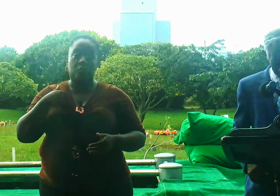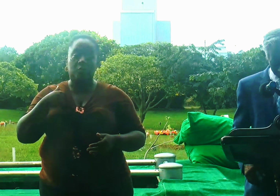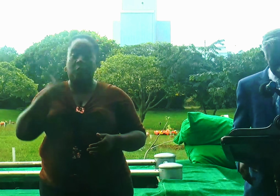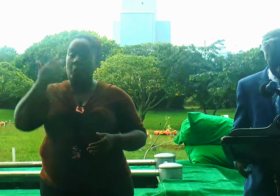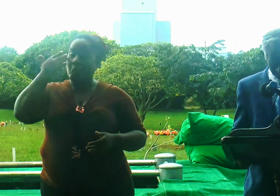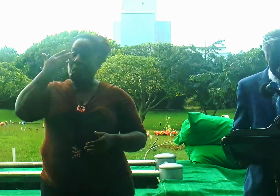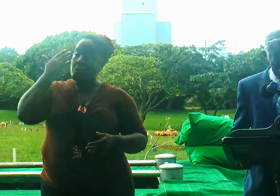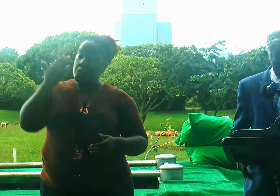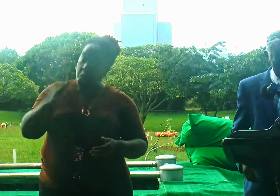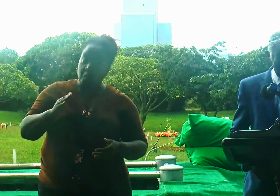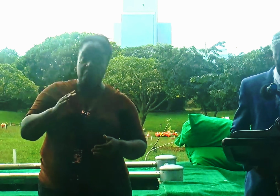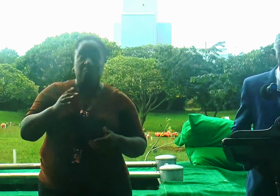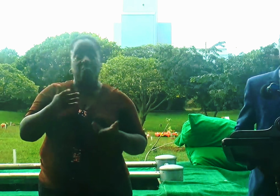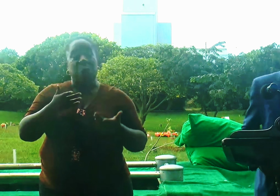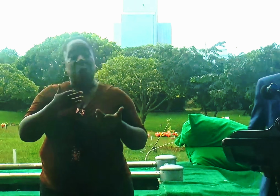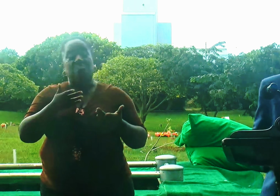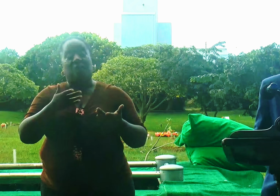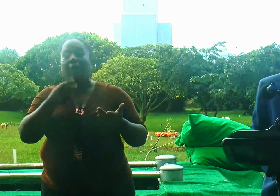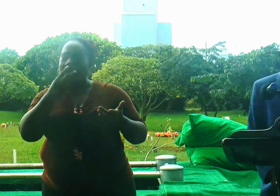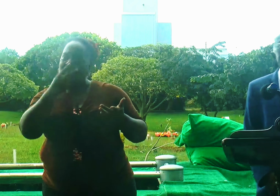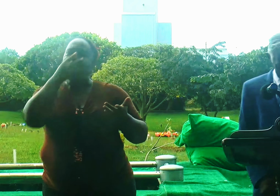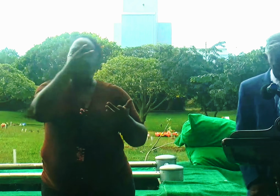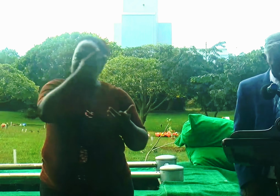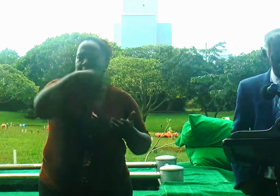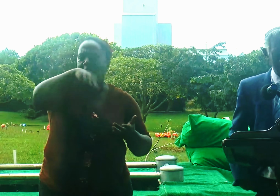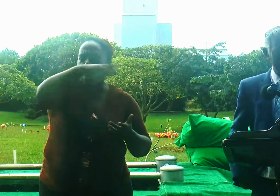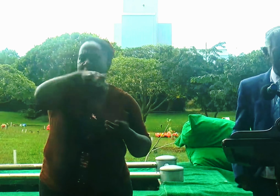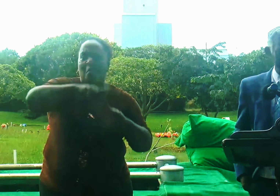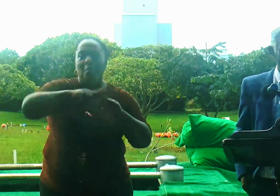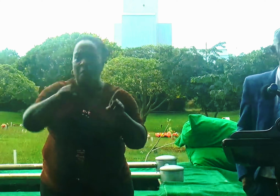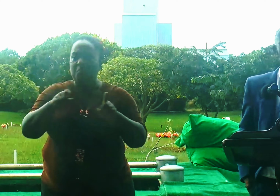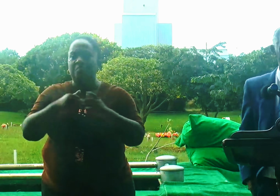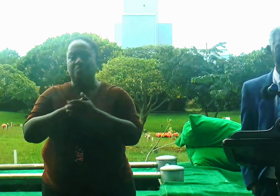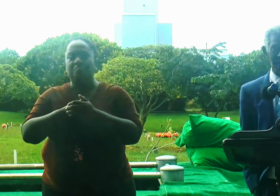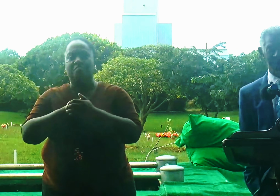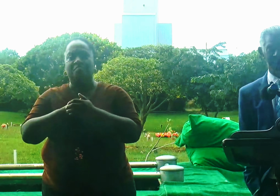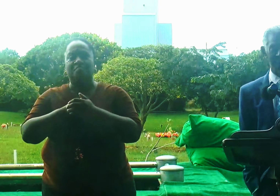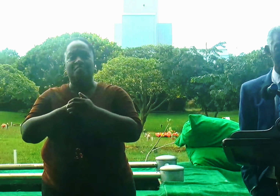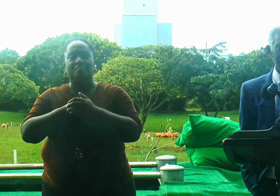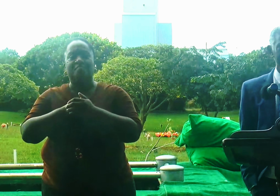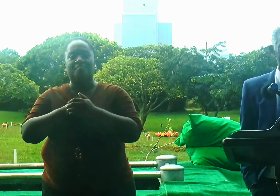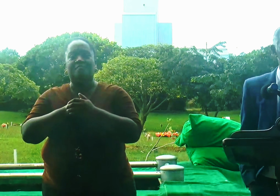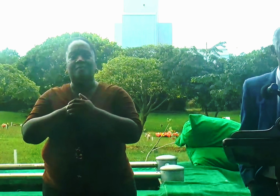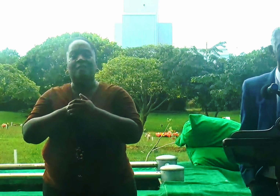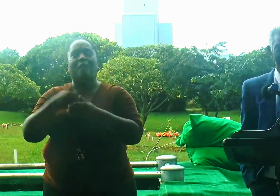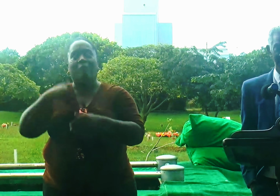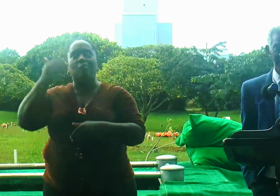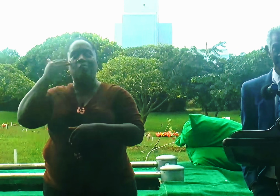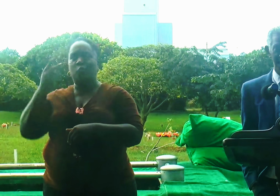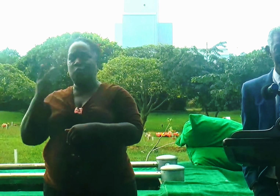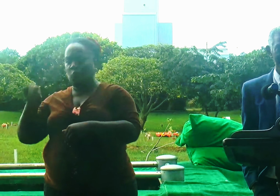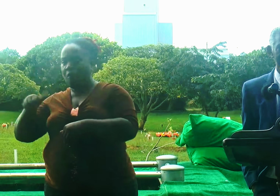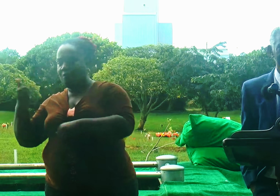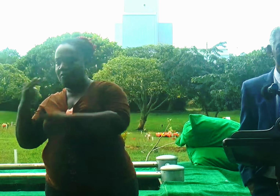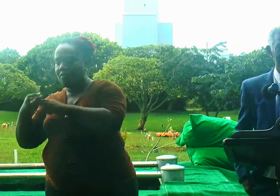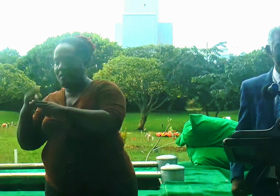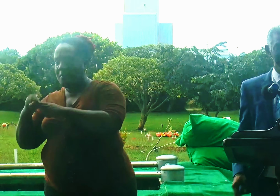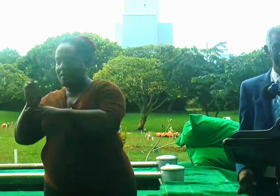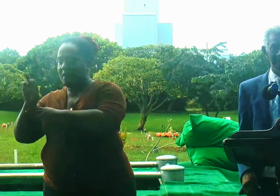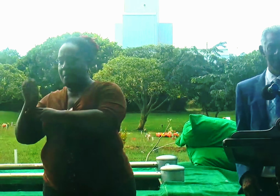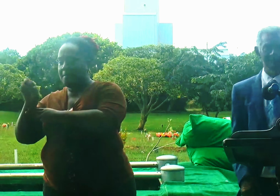like people, seen him, been around the place, but the two people I connect with is the two names that were mentioned, Emerson Jones,